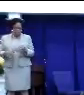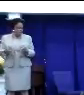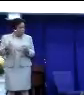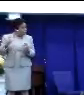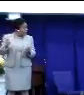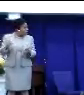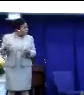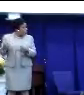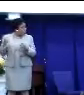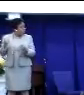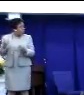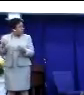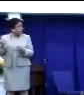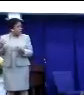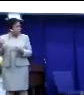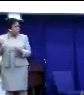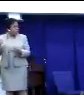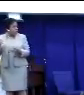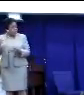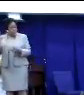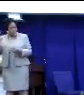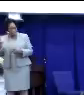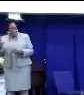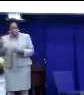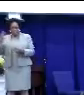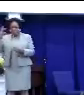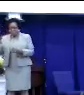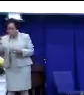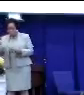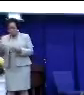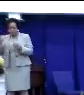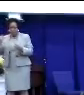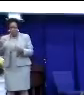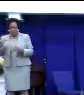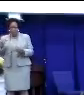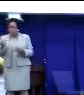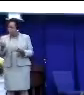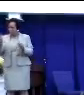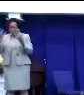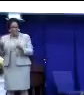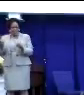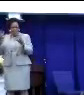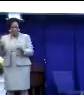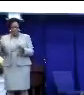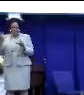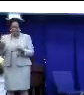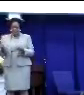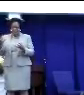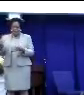you know, some powers. And, you know, when you say six to the sixth power, man, we got so much power. Somebody say